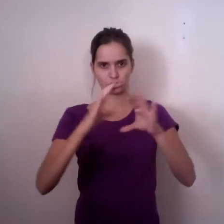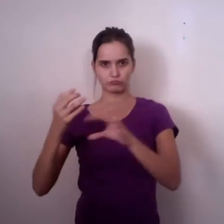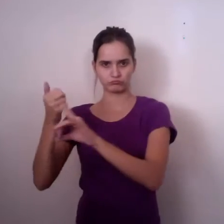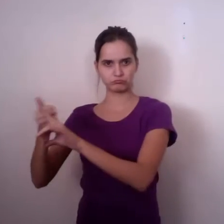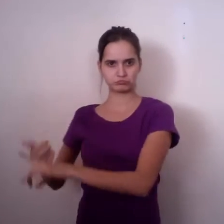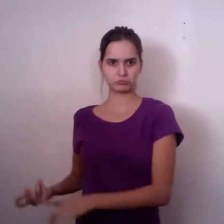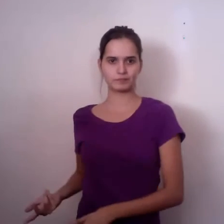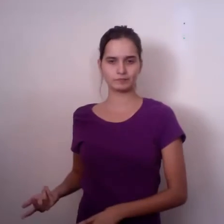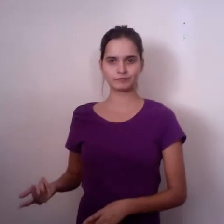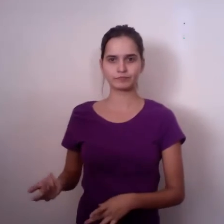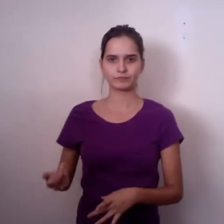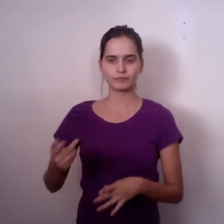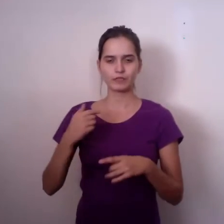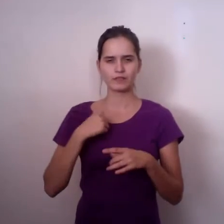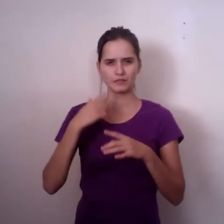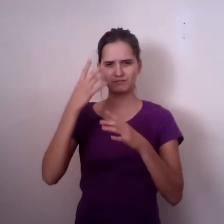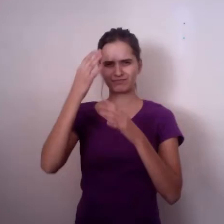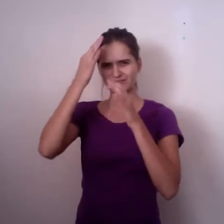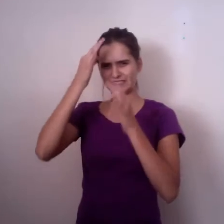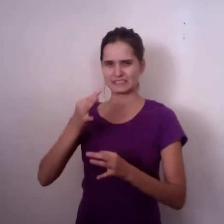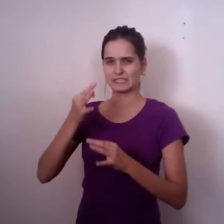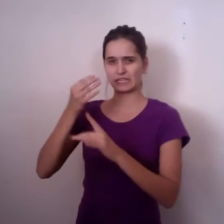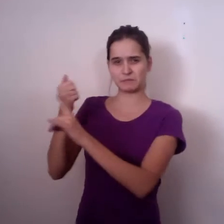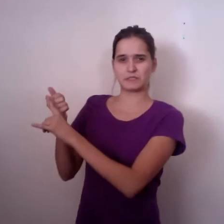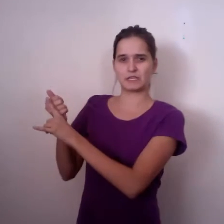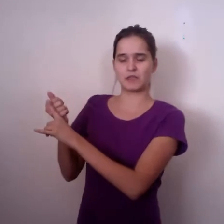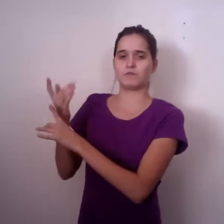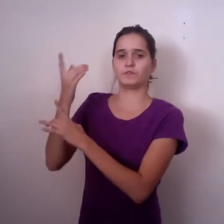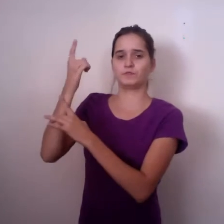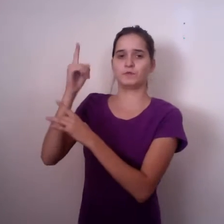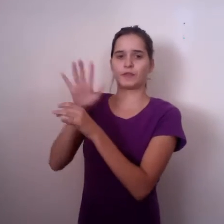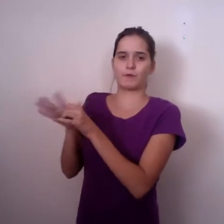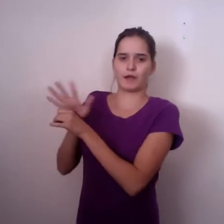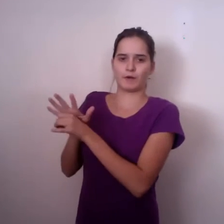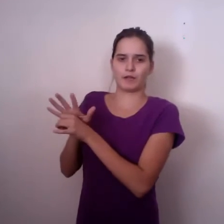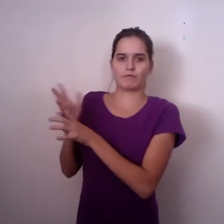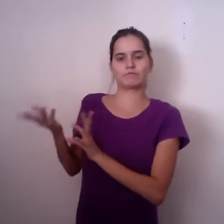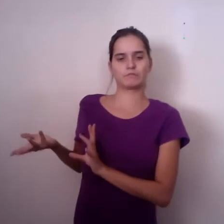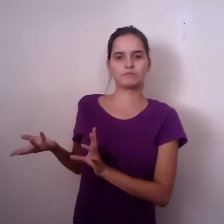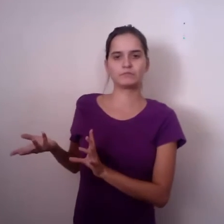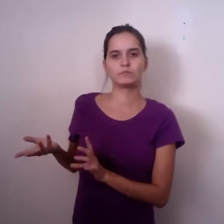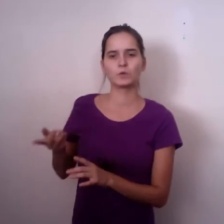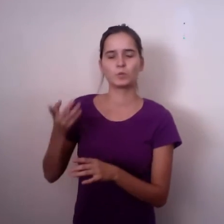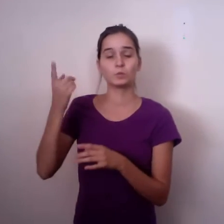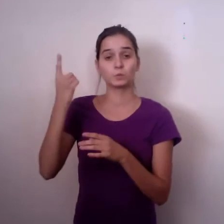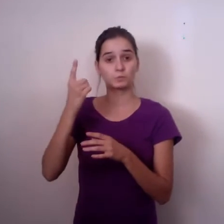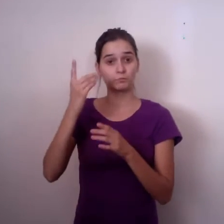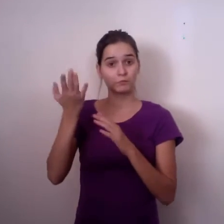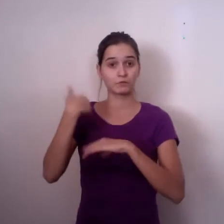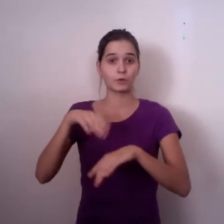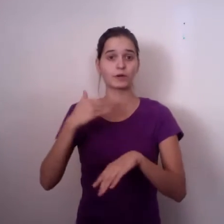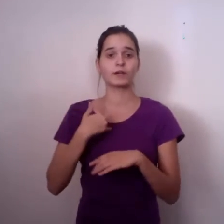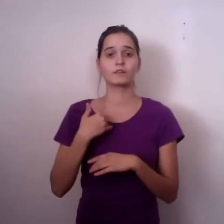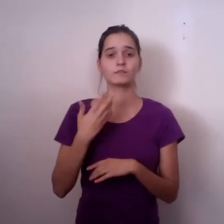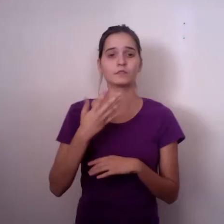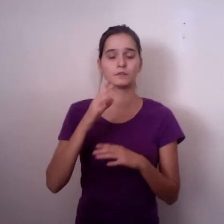content on their own from their area. It could be, one time I had a gentleman talk about, he